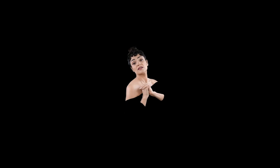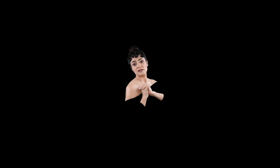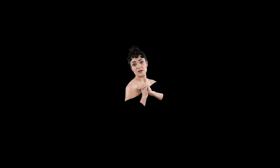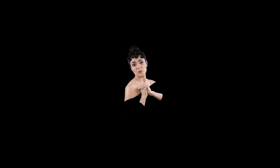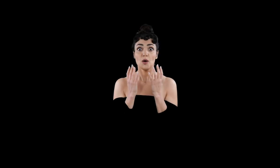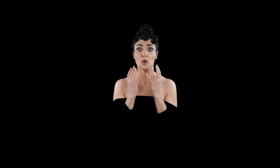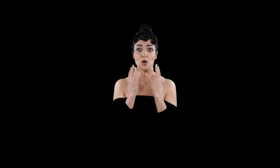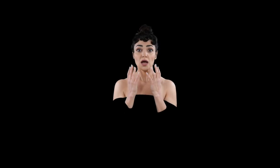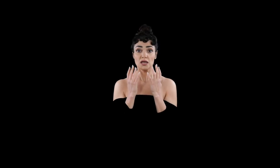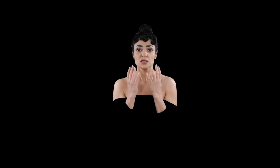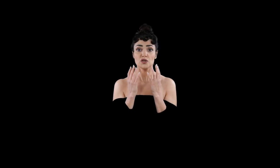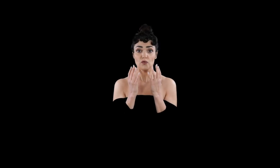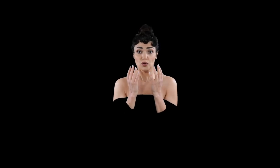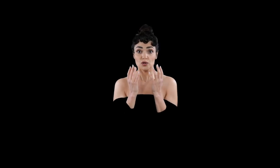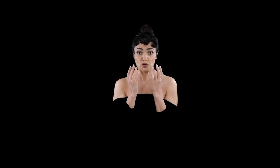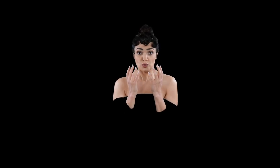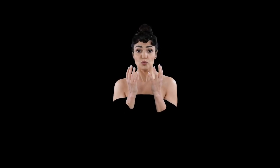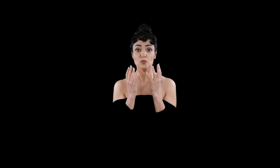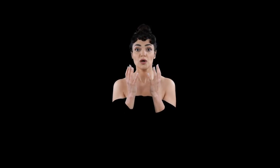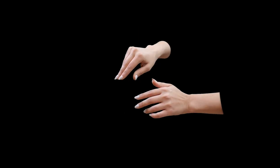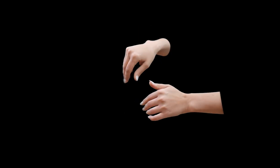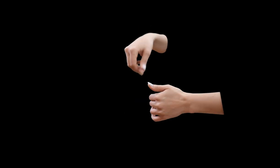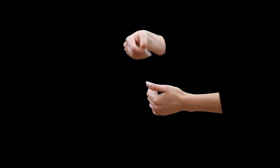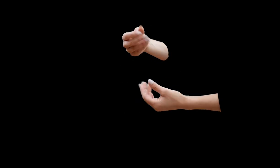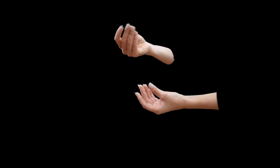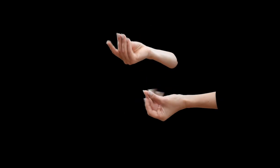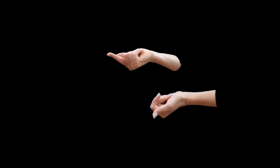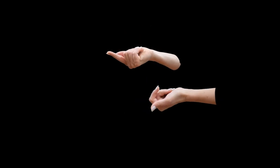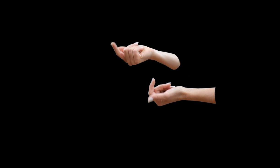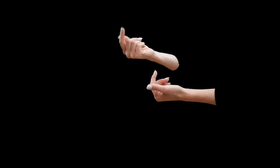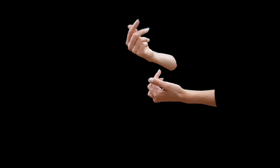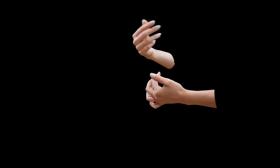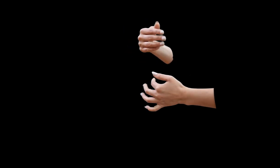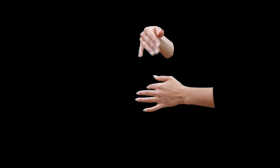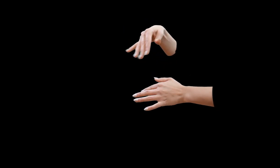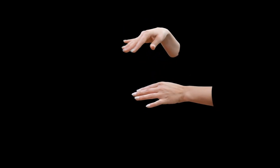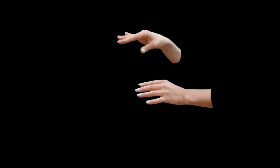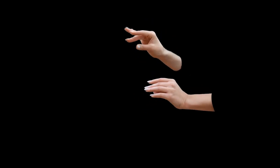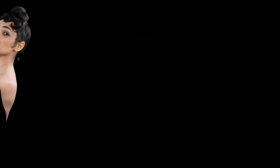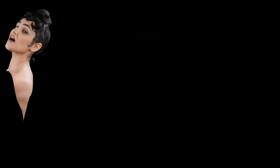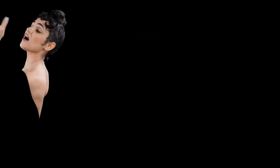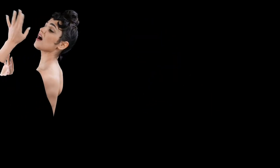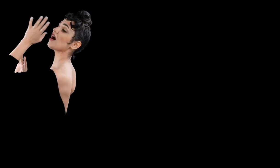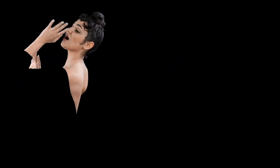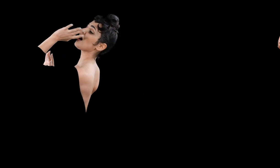parades for you But you could hear the click go So dull